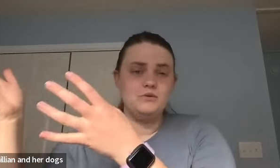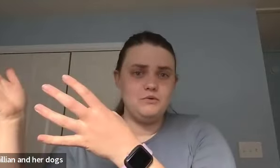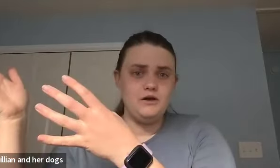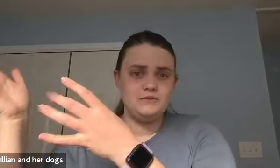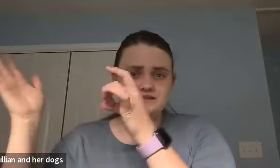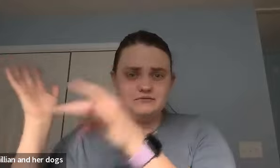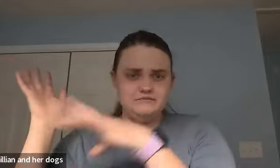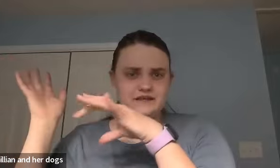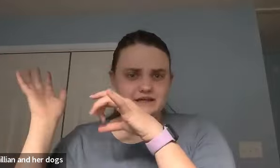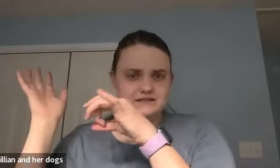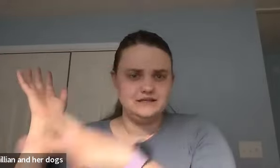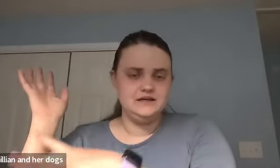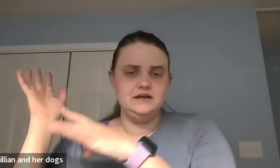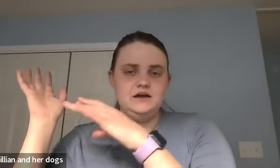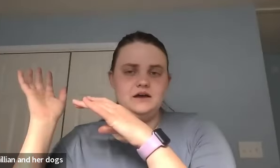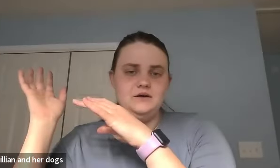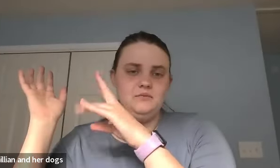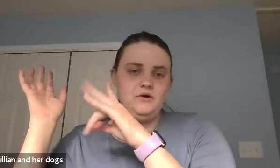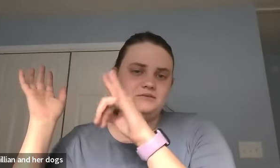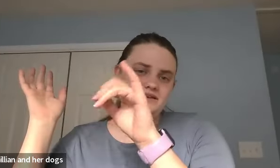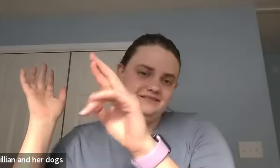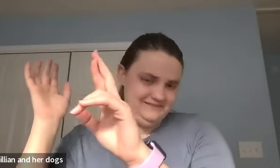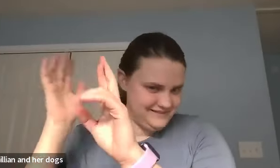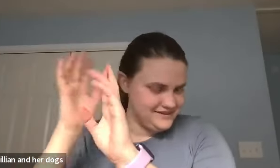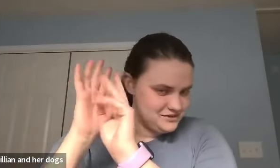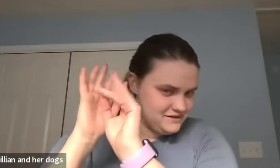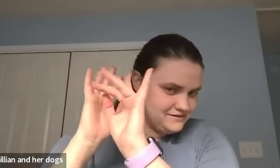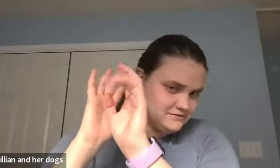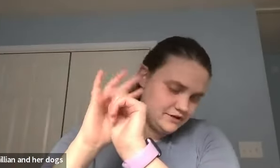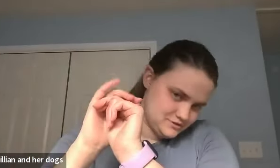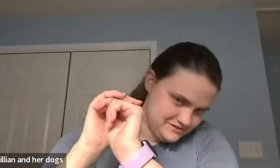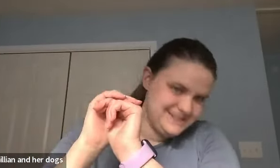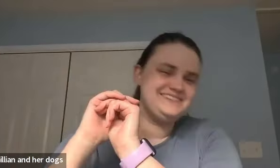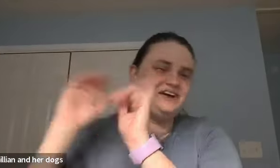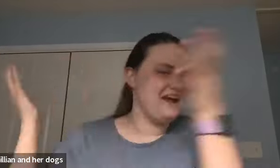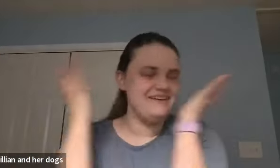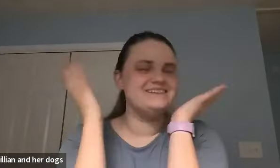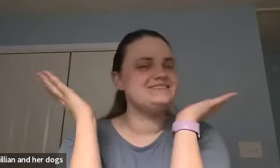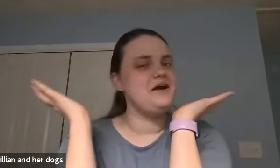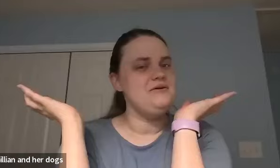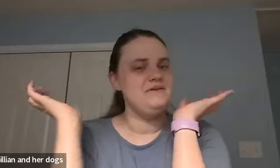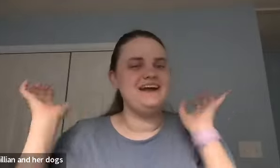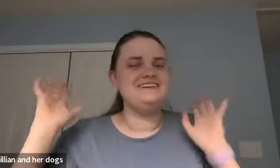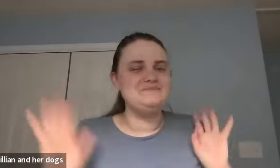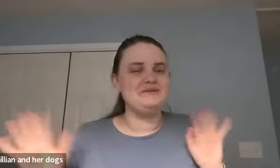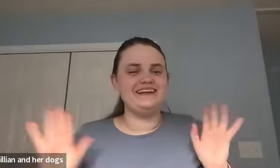with watermelons that flick it. Watermelon also is finger spelled. Sorry, I realized I was like, oh, I can see people getting